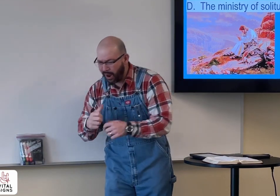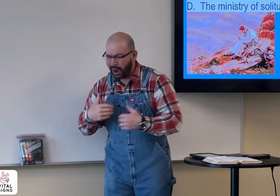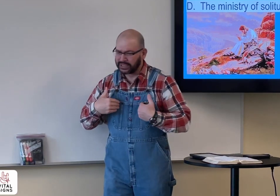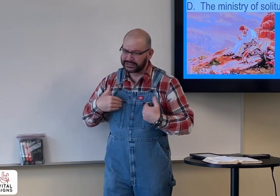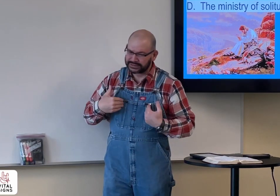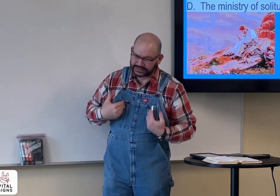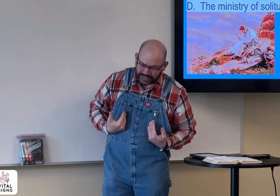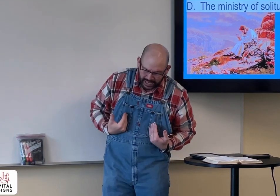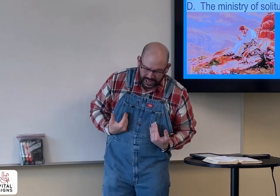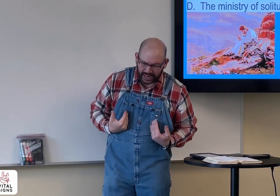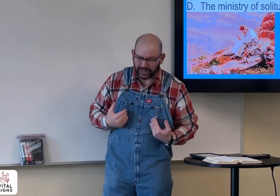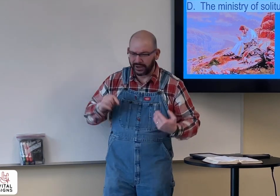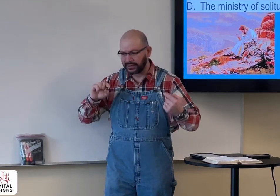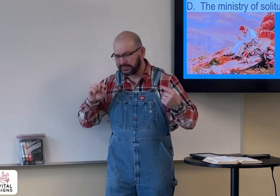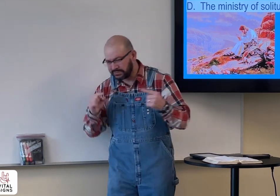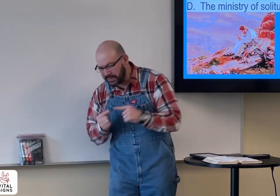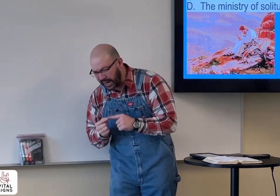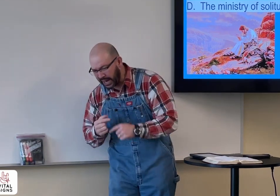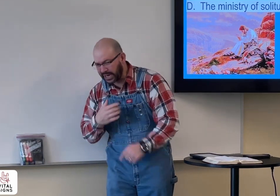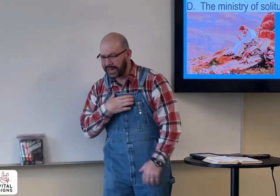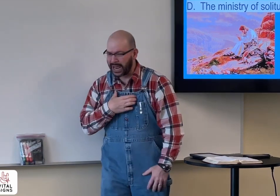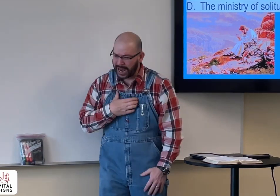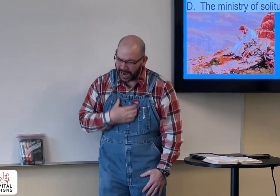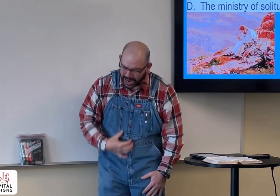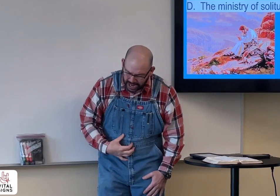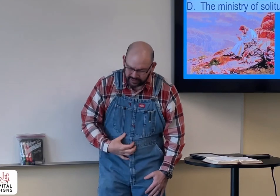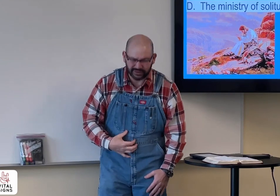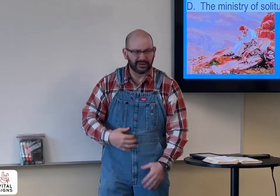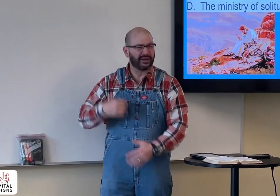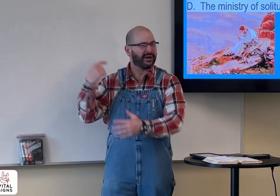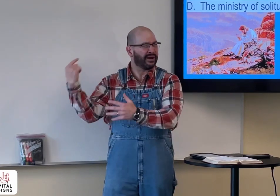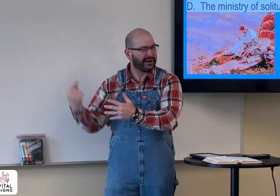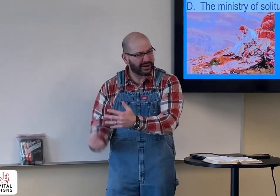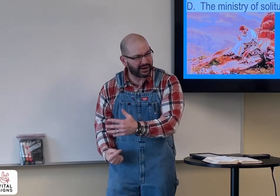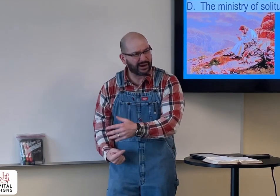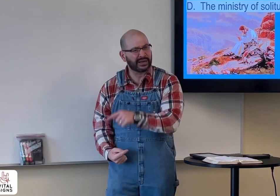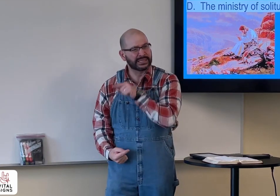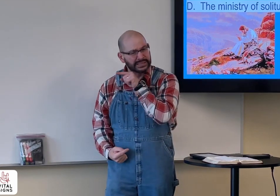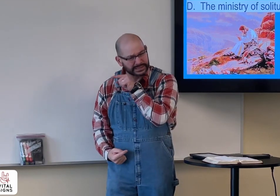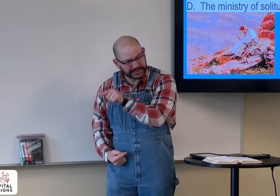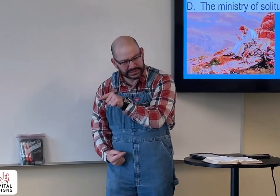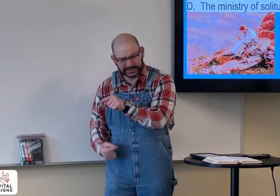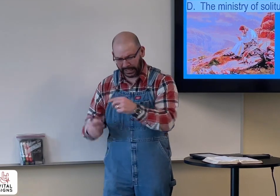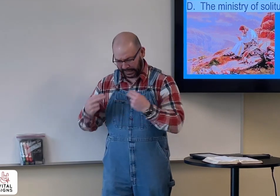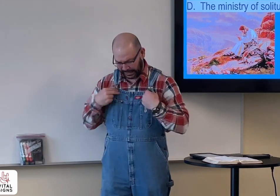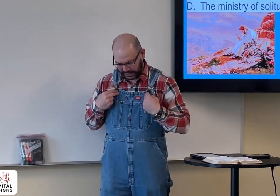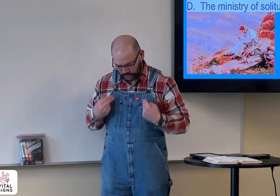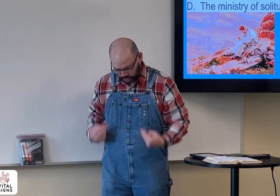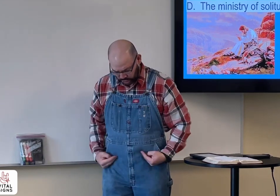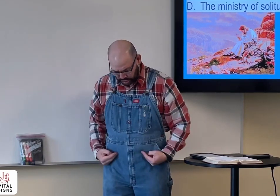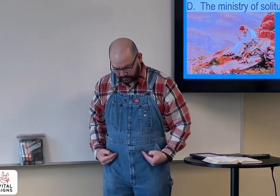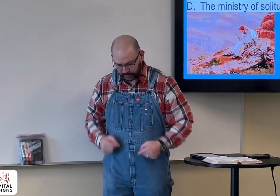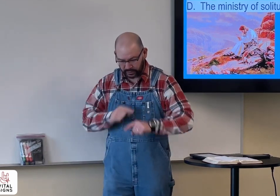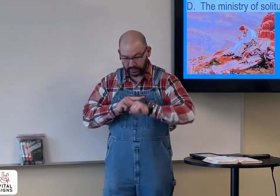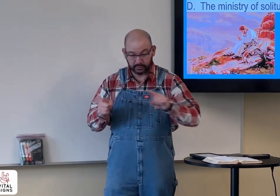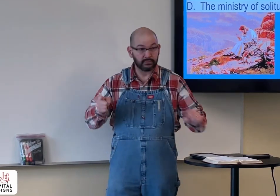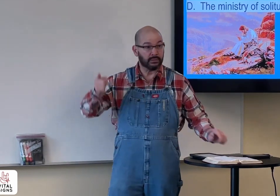worked. He got tired. He felt pain. He felt hunger. All these different things. He was human,